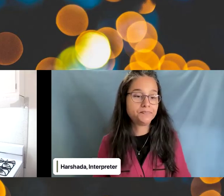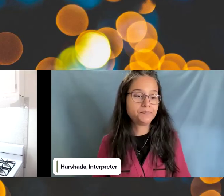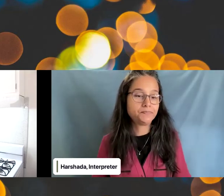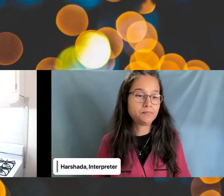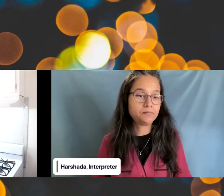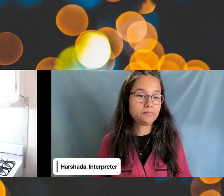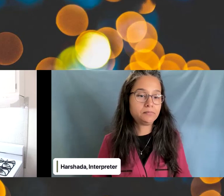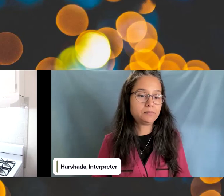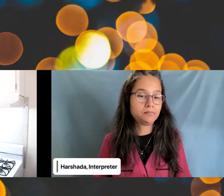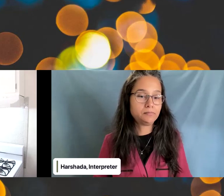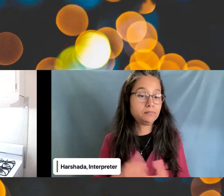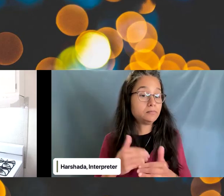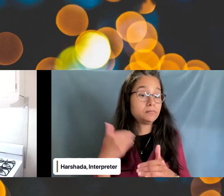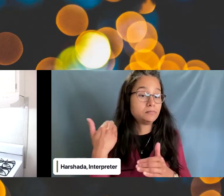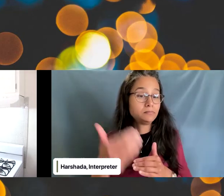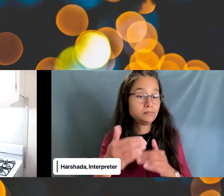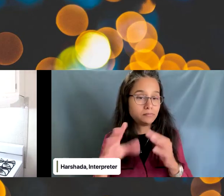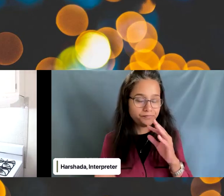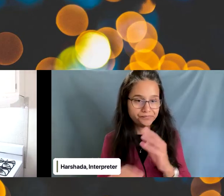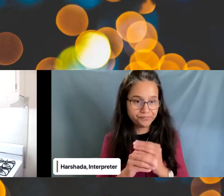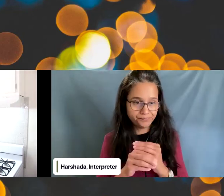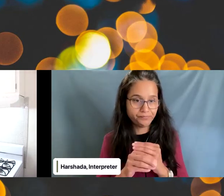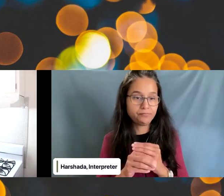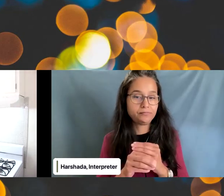And then we're gonna add